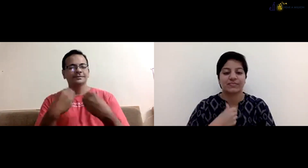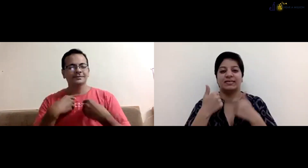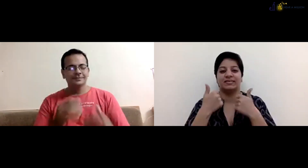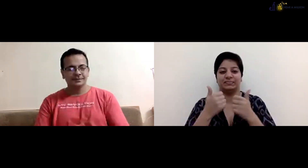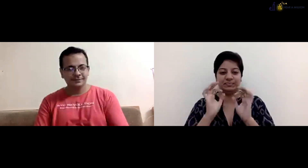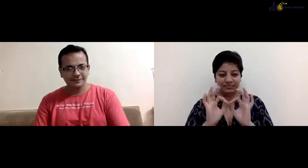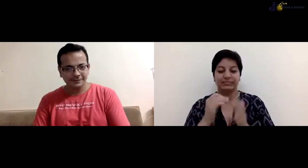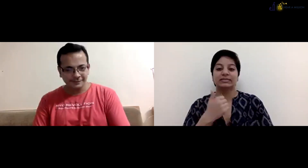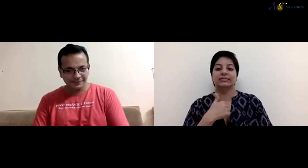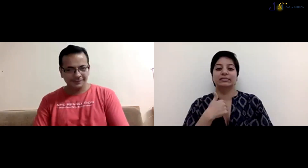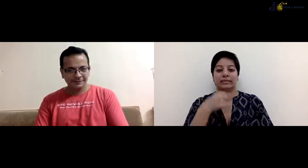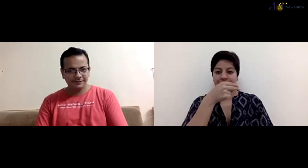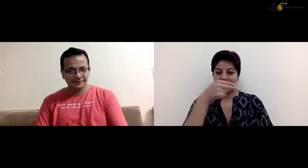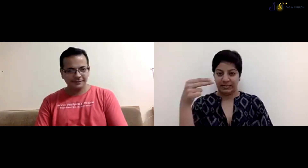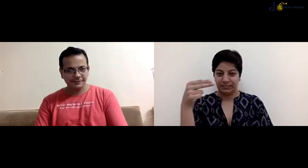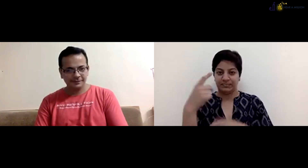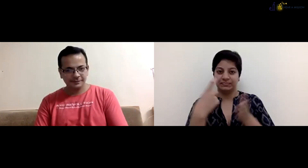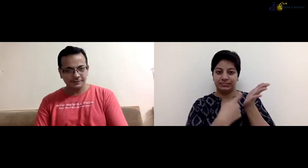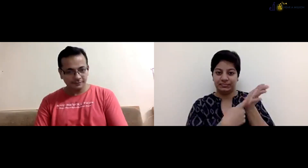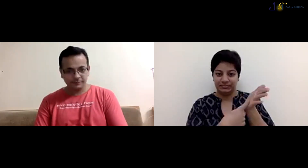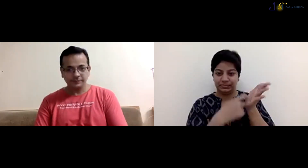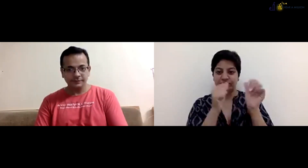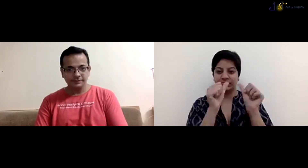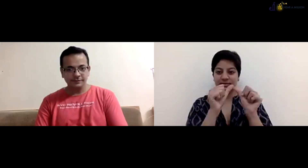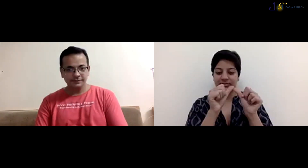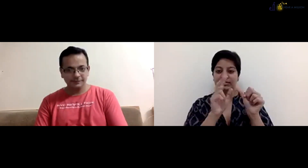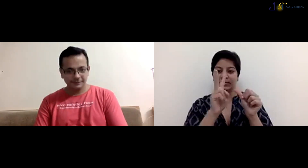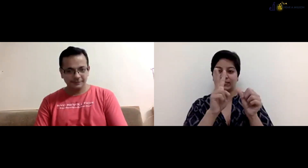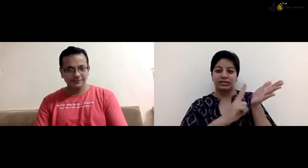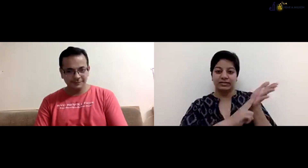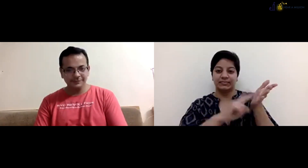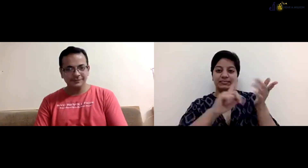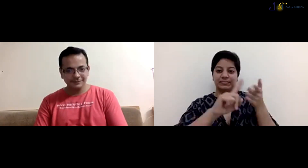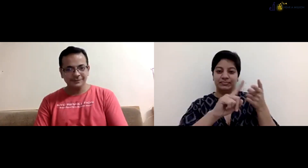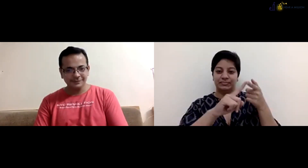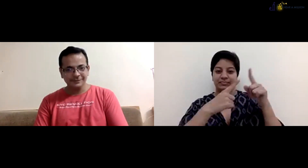Can you introduce yourself in brief? Sure. My name is